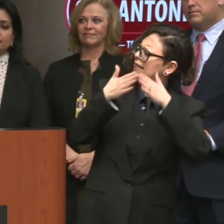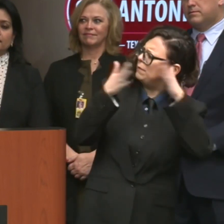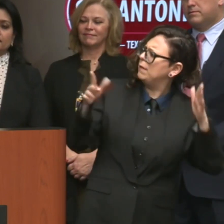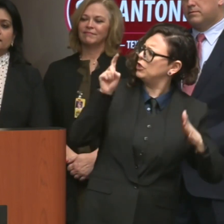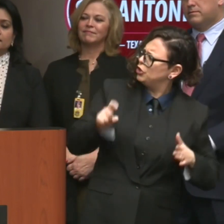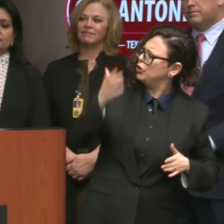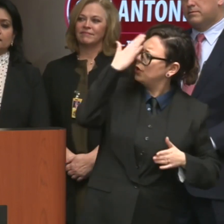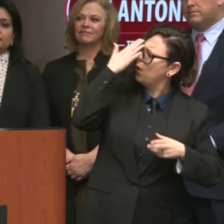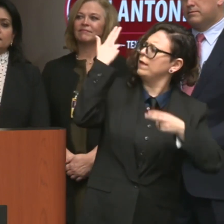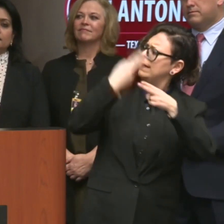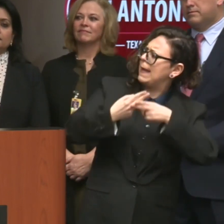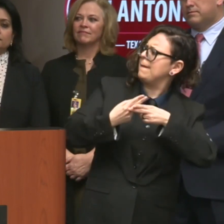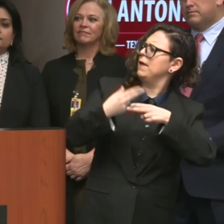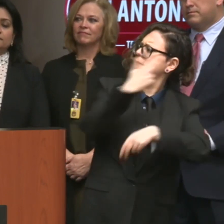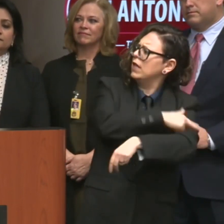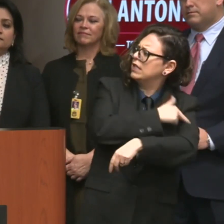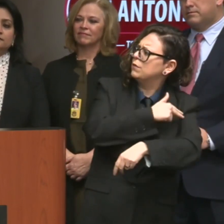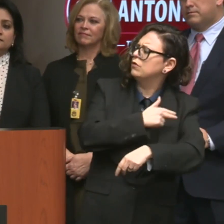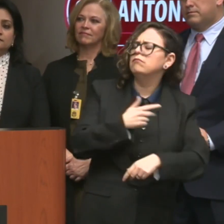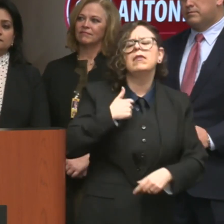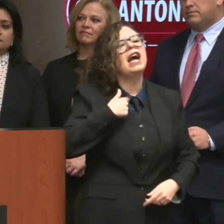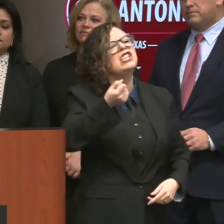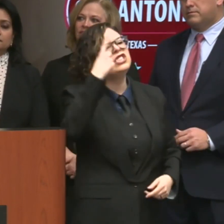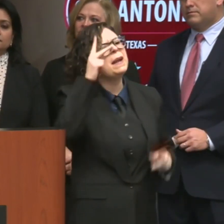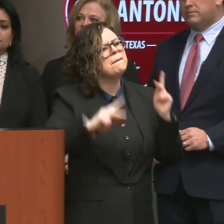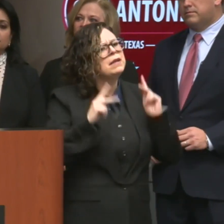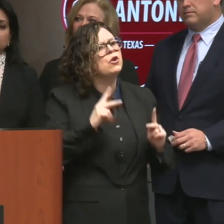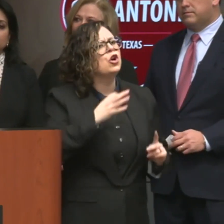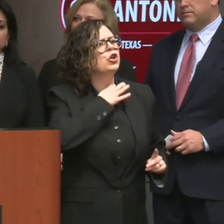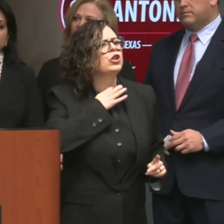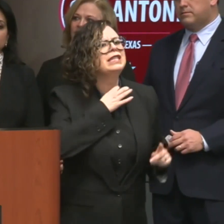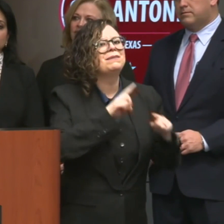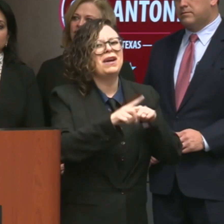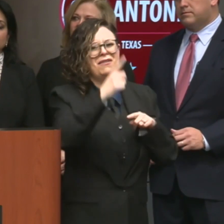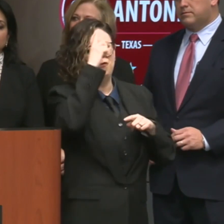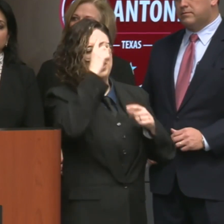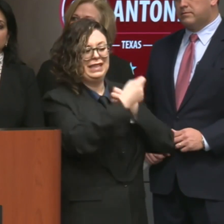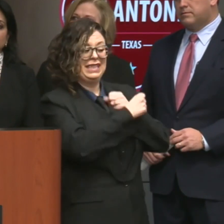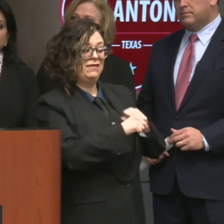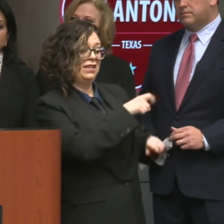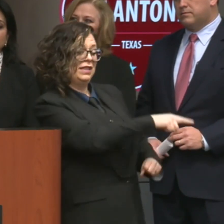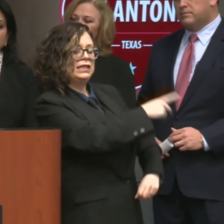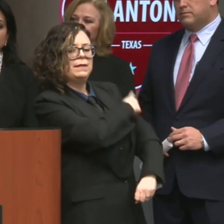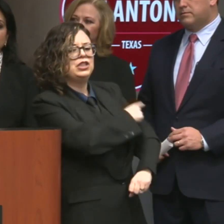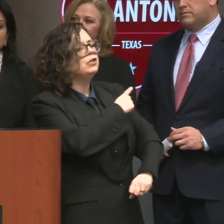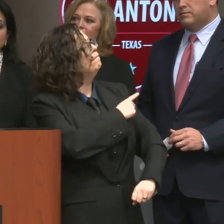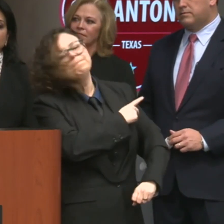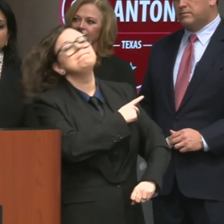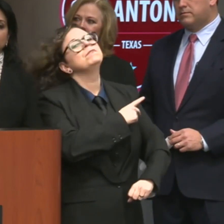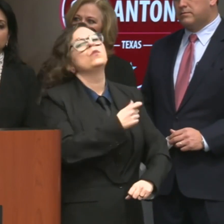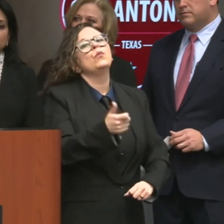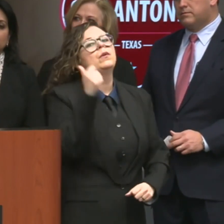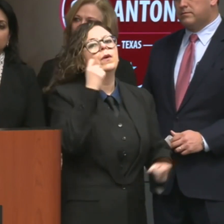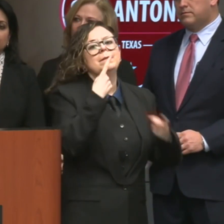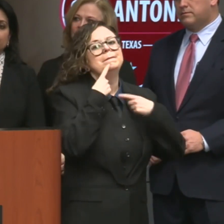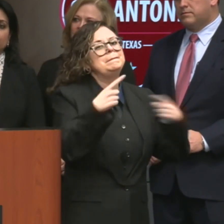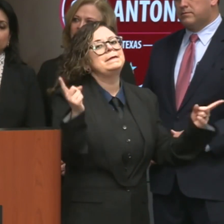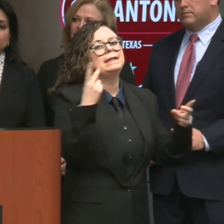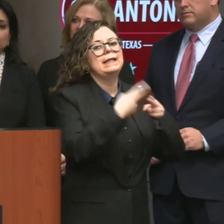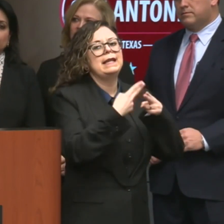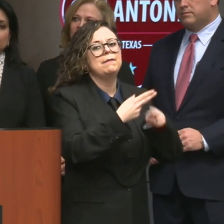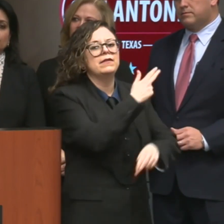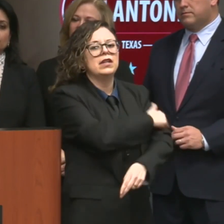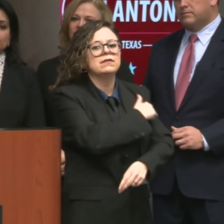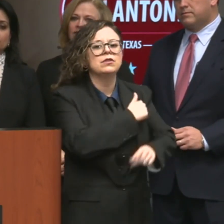understand that people are curious, but for the safety of the patient, CDC is not releasing the name of the